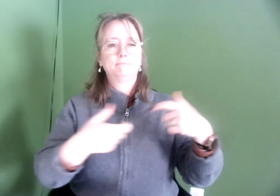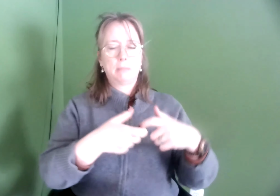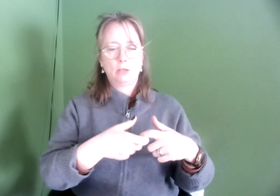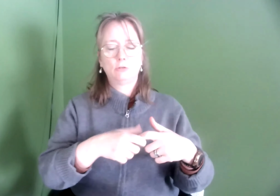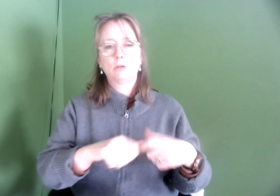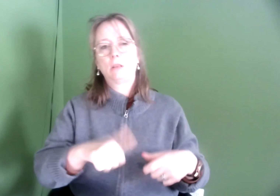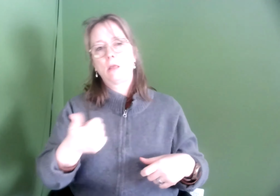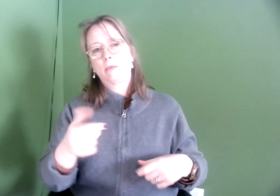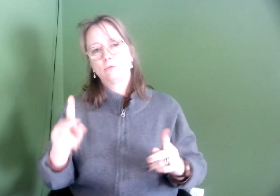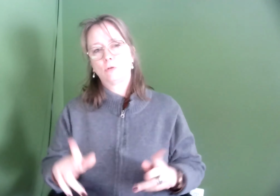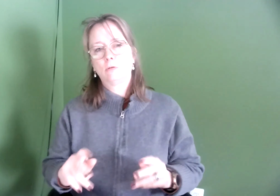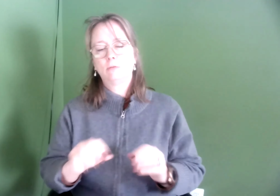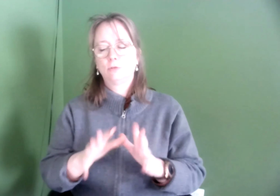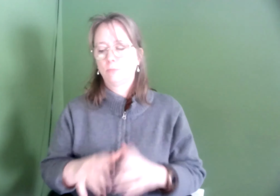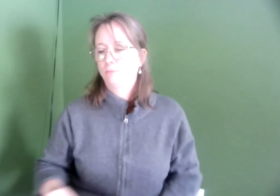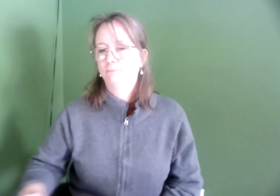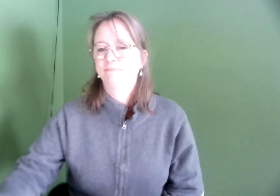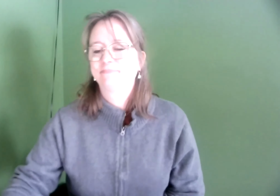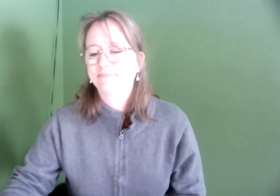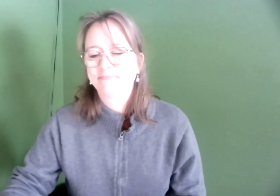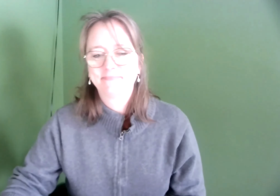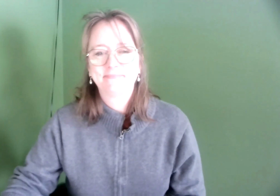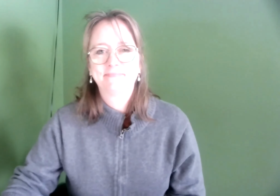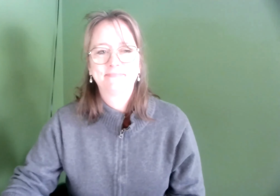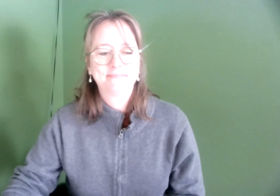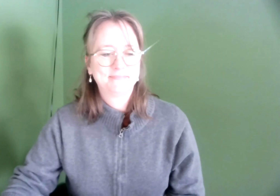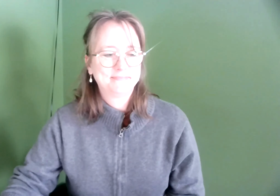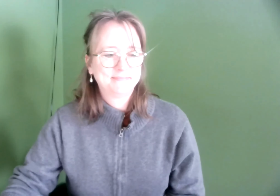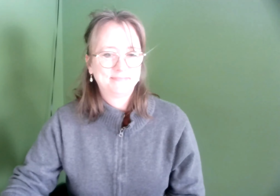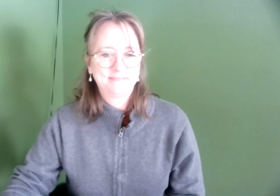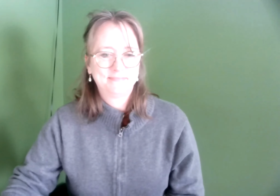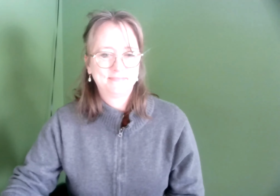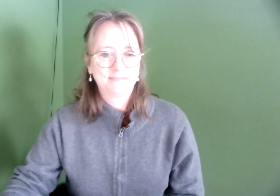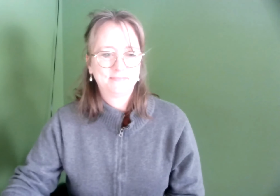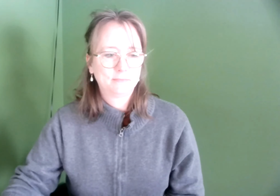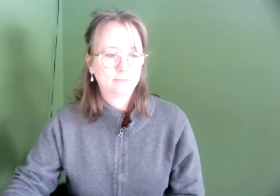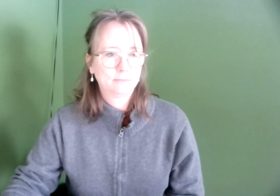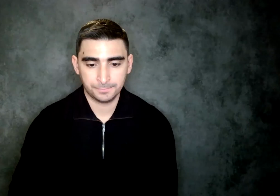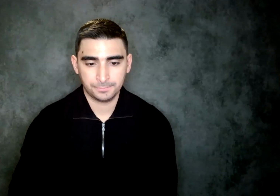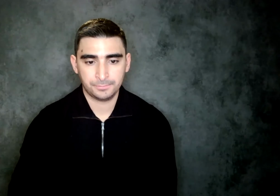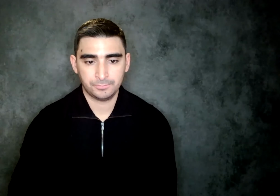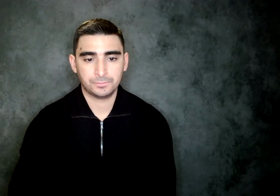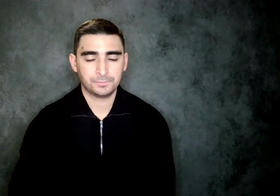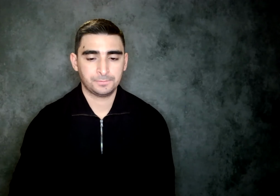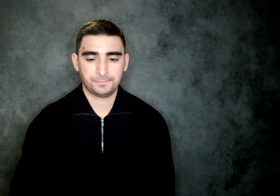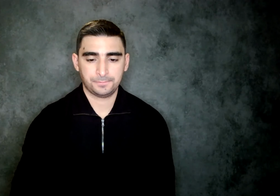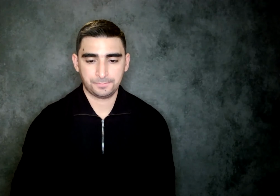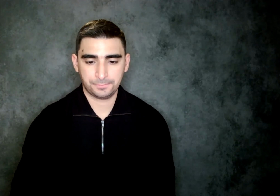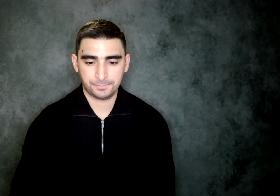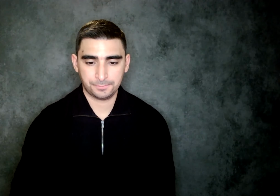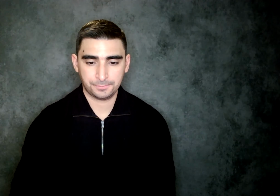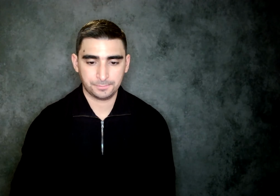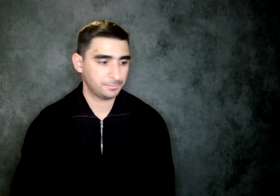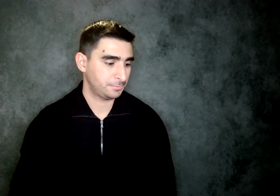no, y va a ser bien difícil tratar de ver cuál de los proyectos les va a tocar los fondos porque todas sus ideas son